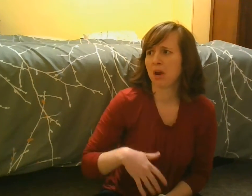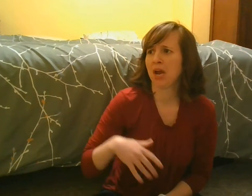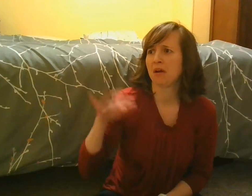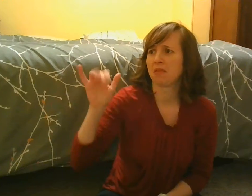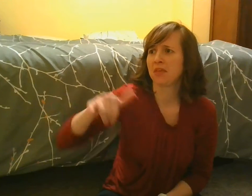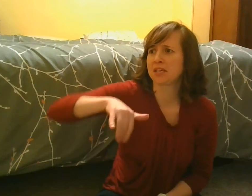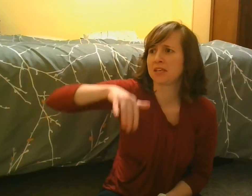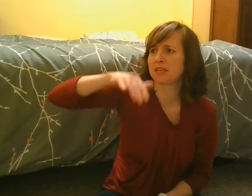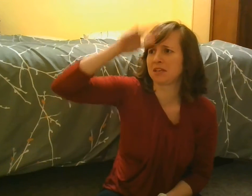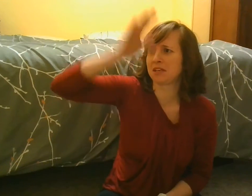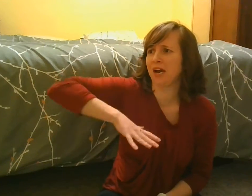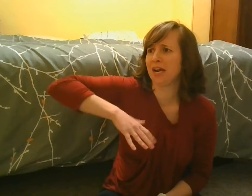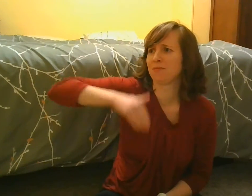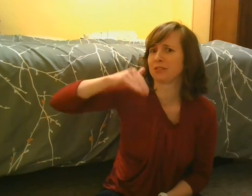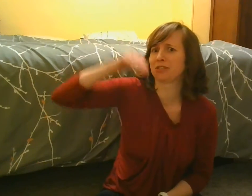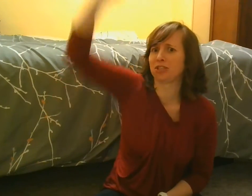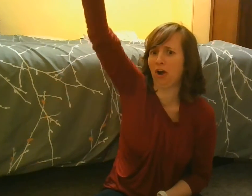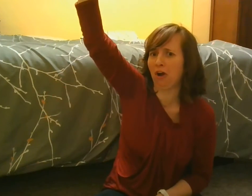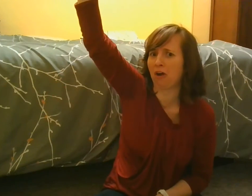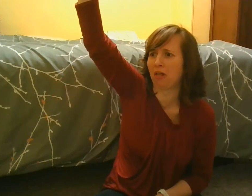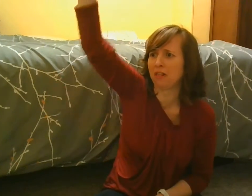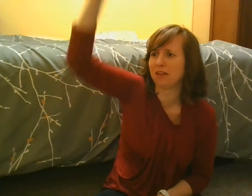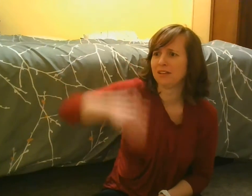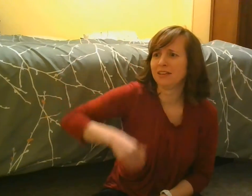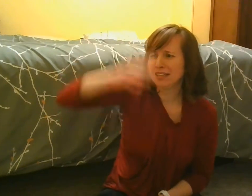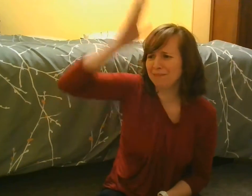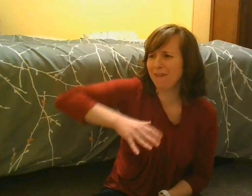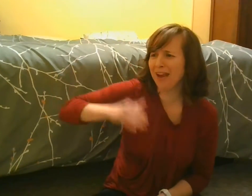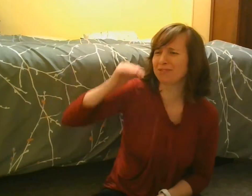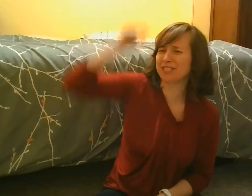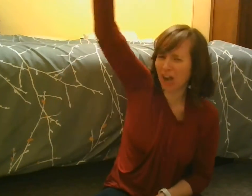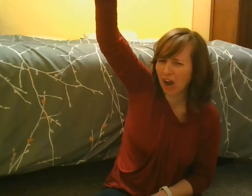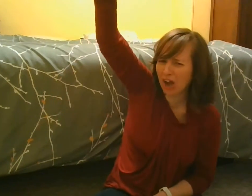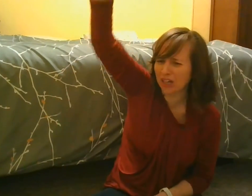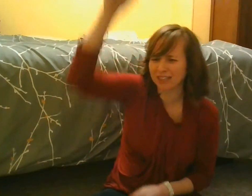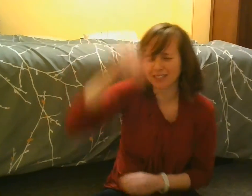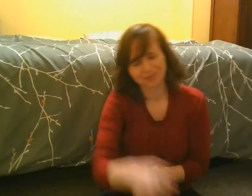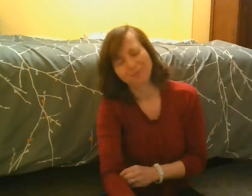Wow, that guy was tall. That man was tall.